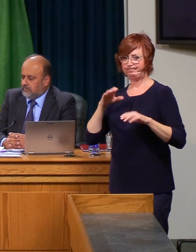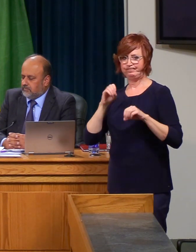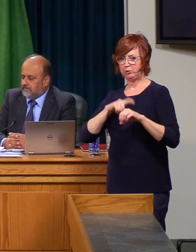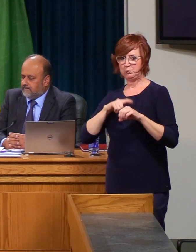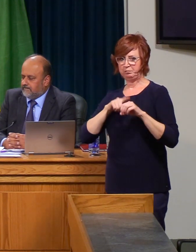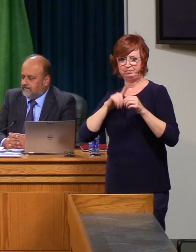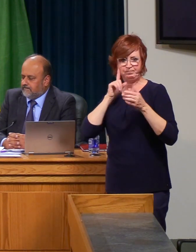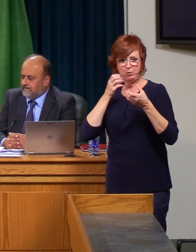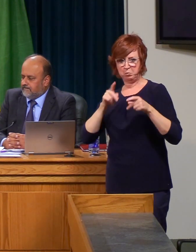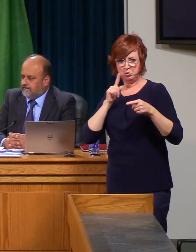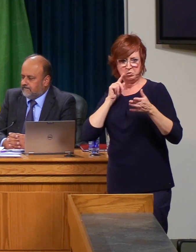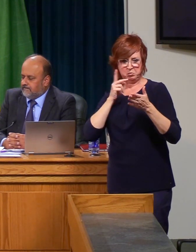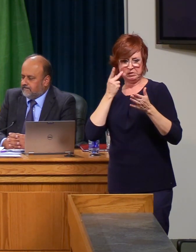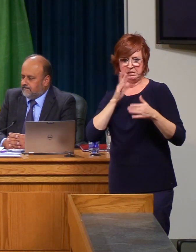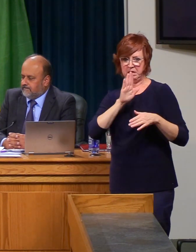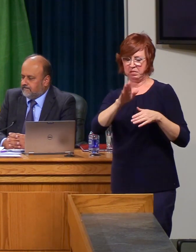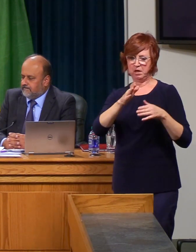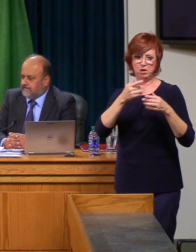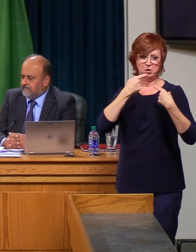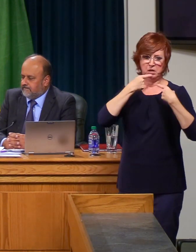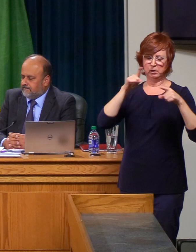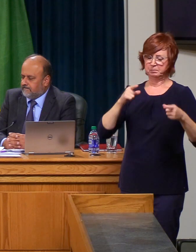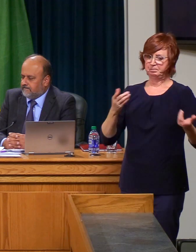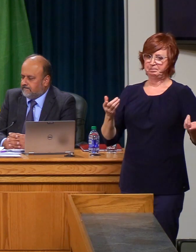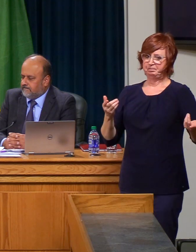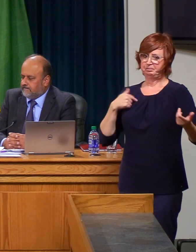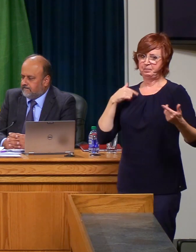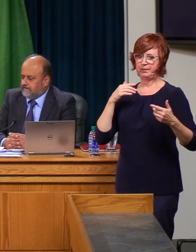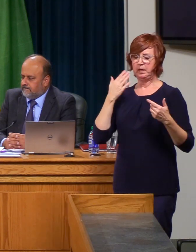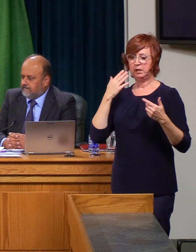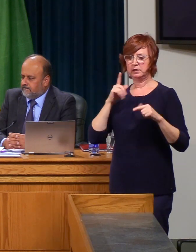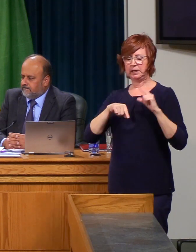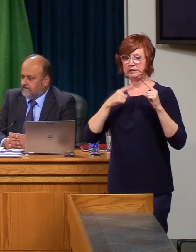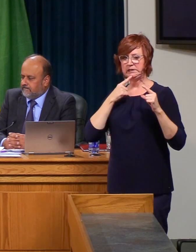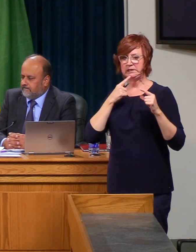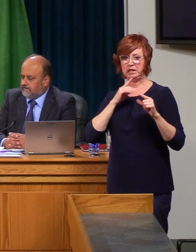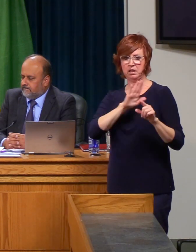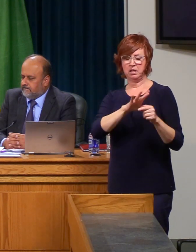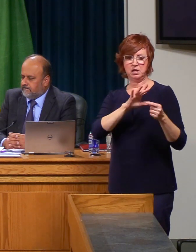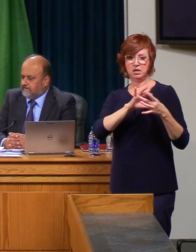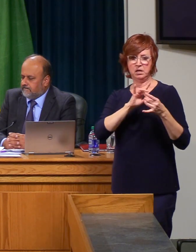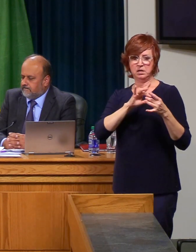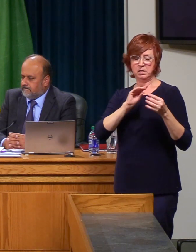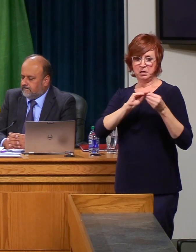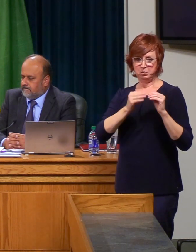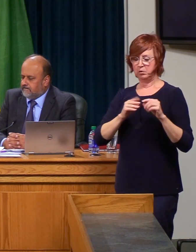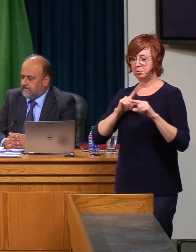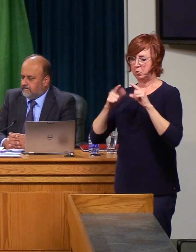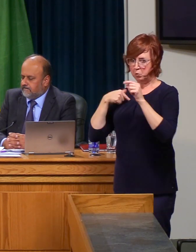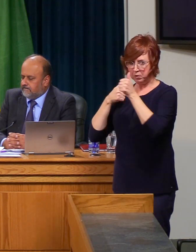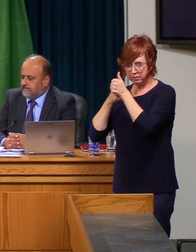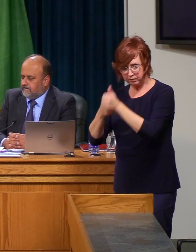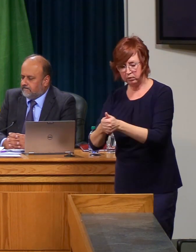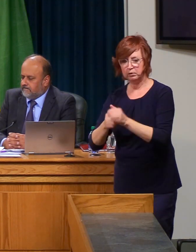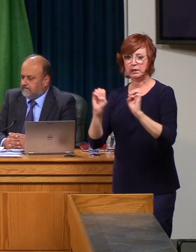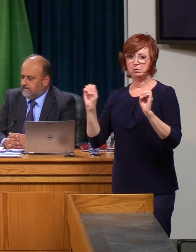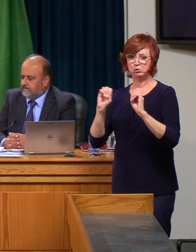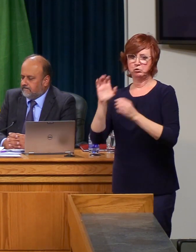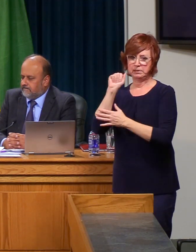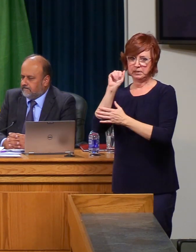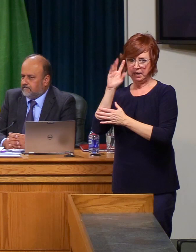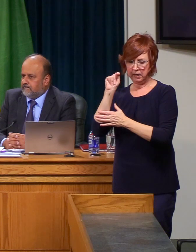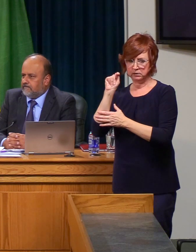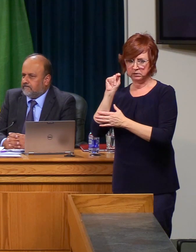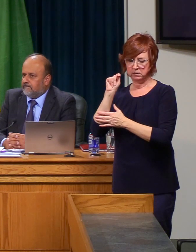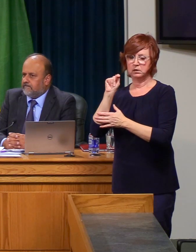they're discussing there. This is what the province is putting forward today, and we're using the full weight of the Emergencies Measures Act to bring this into